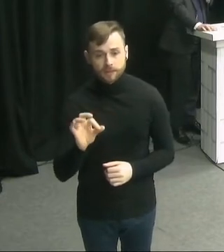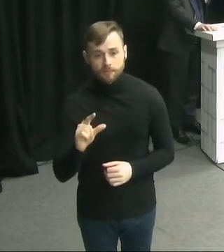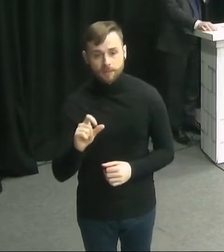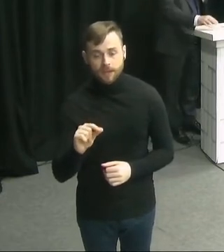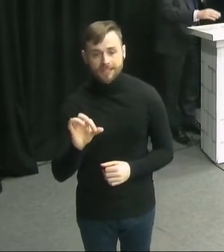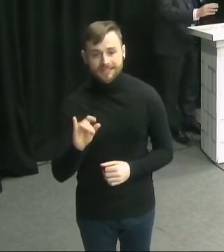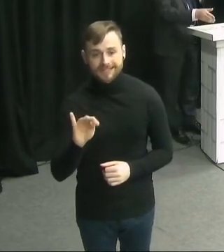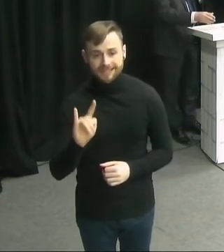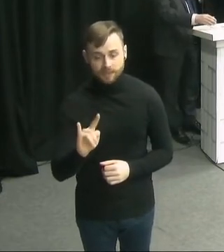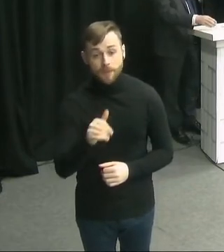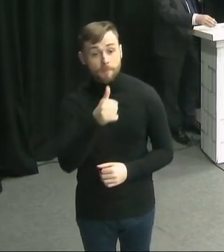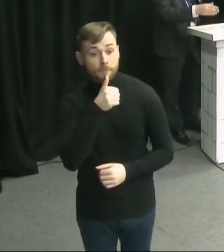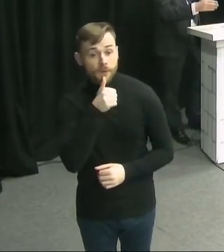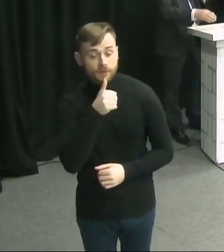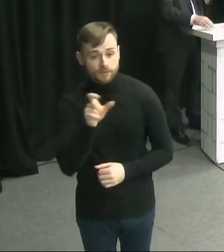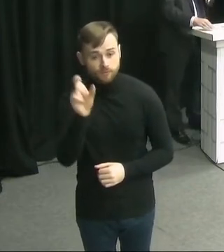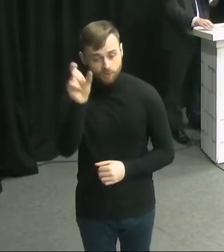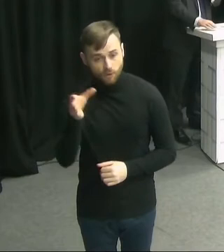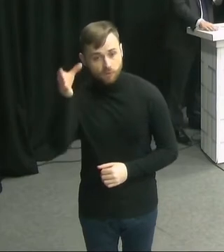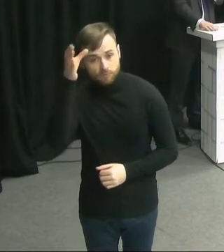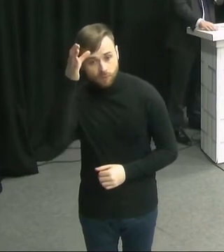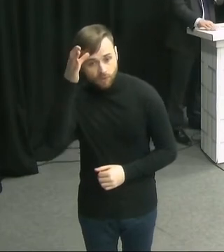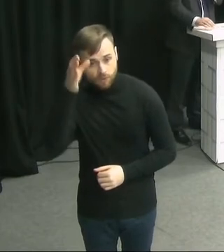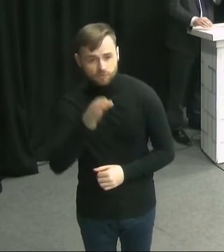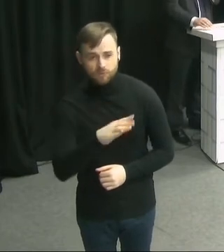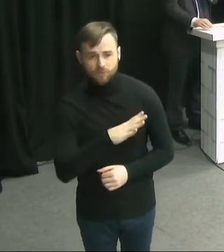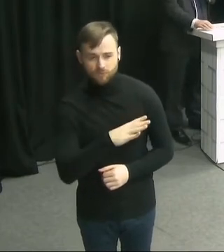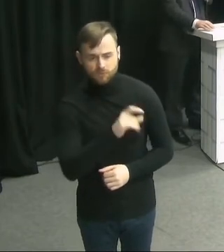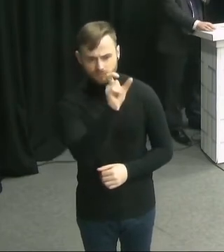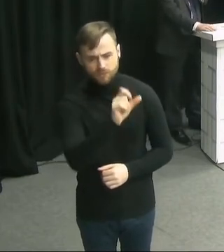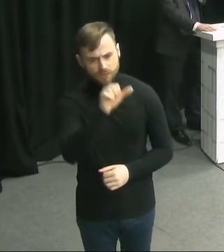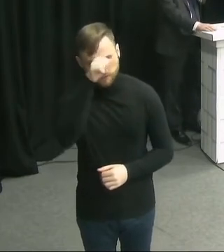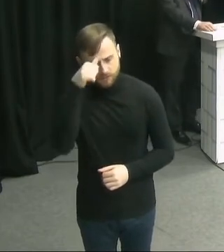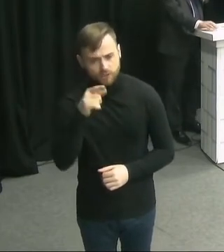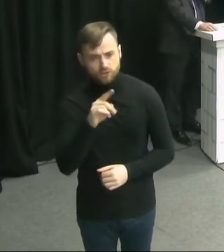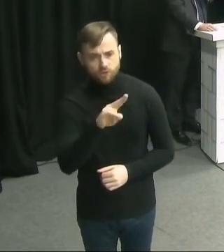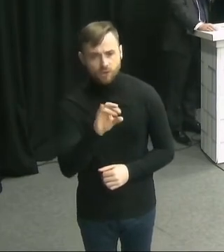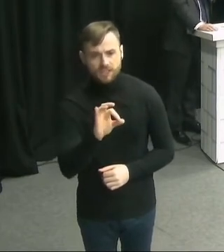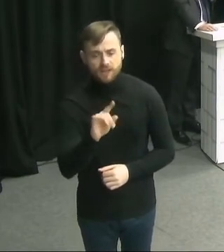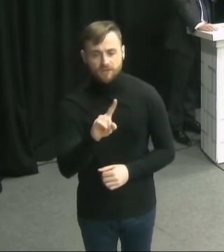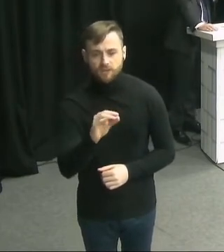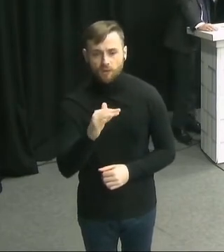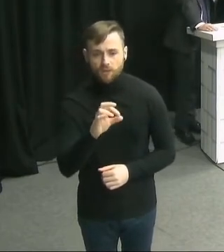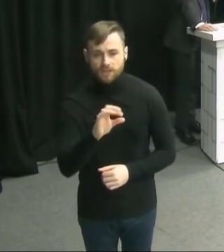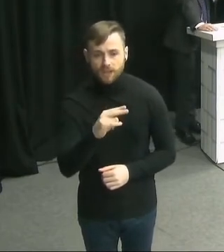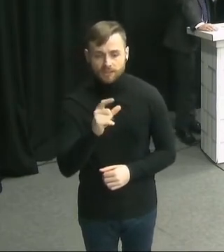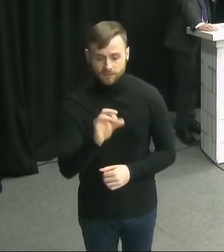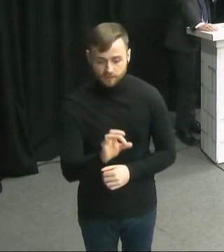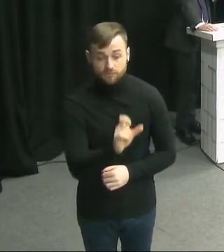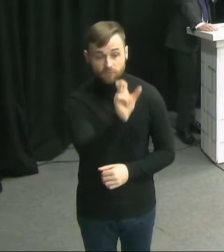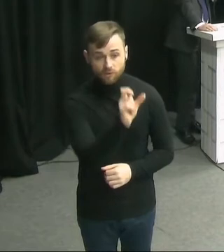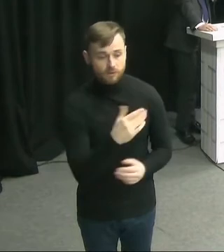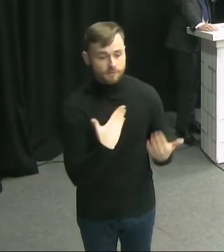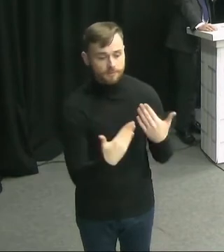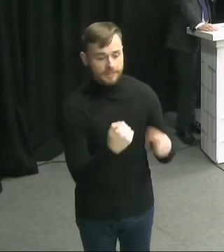as a mentioned Nobel Prize winner, who, as was mentioned, he won the prize. He is a